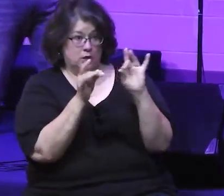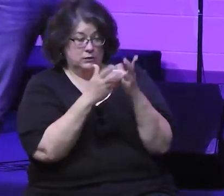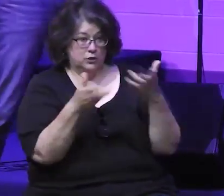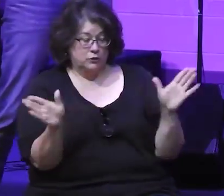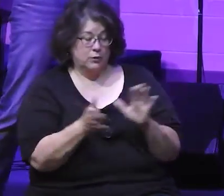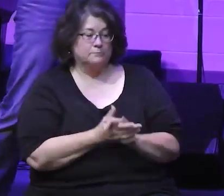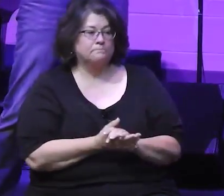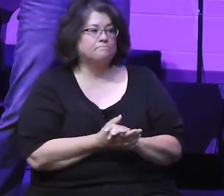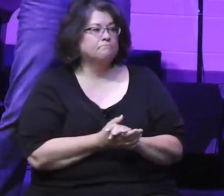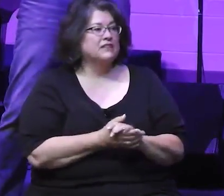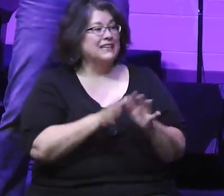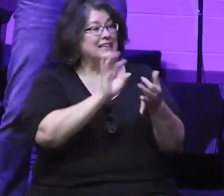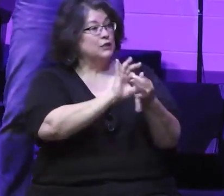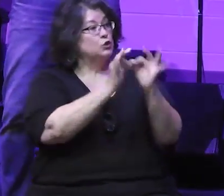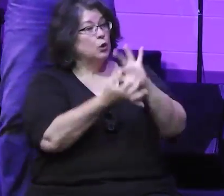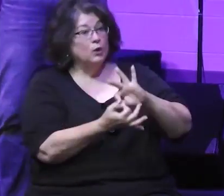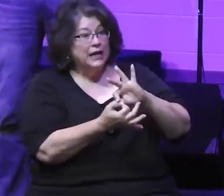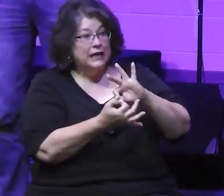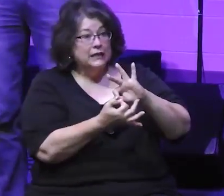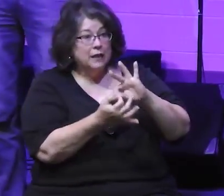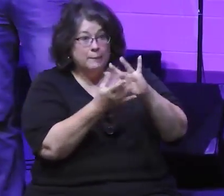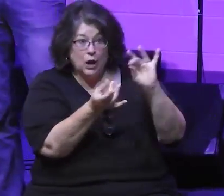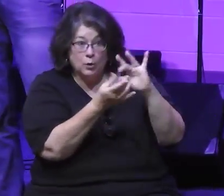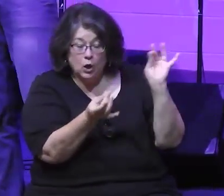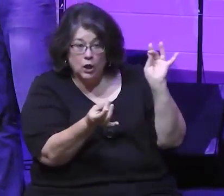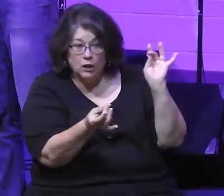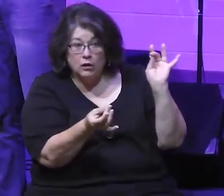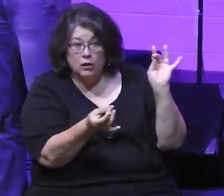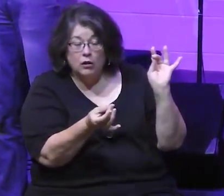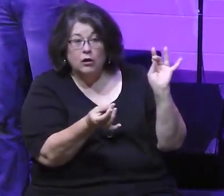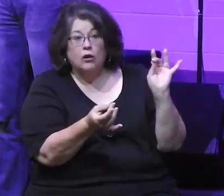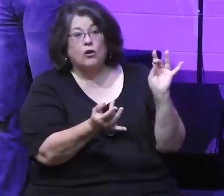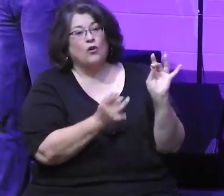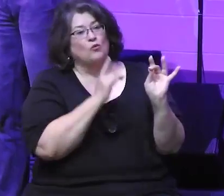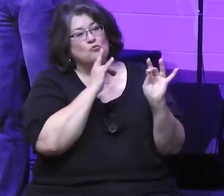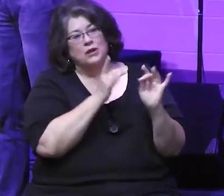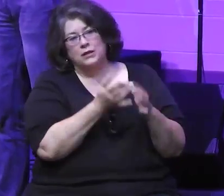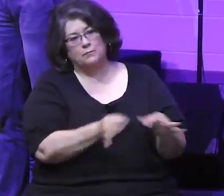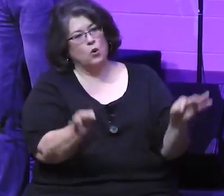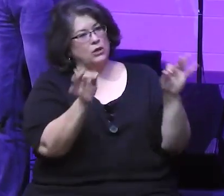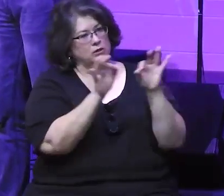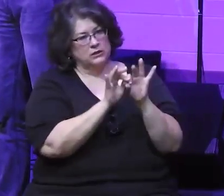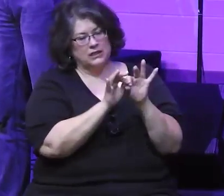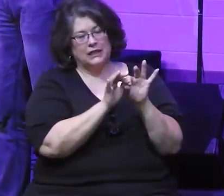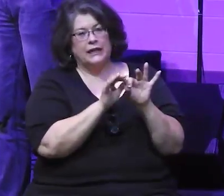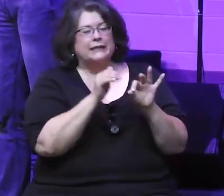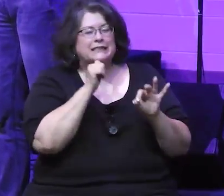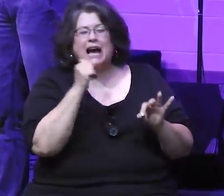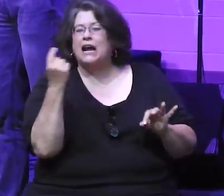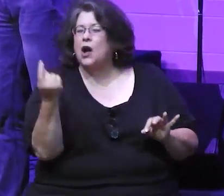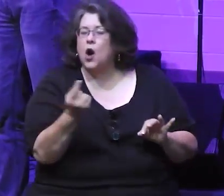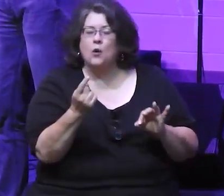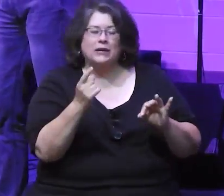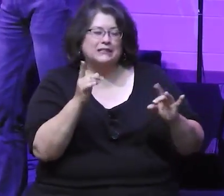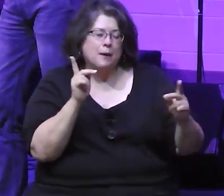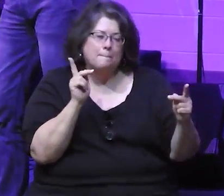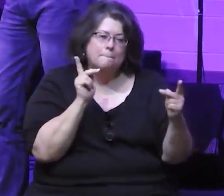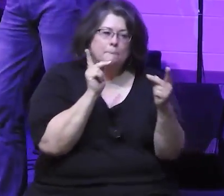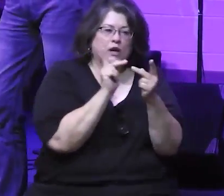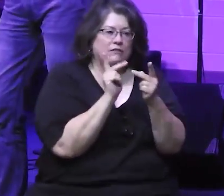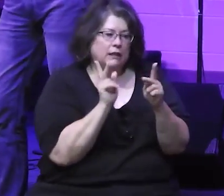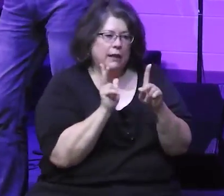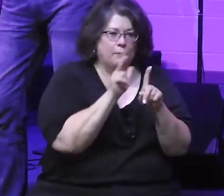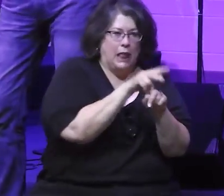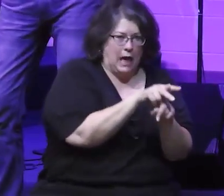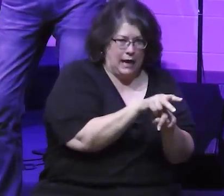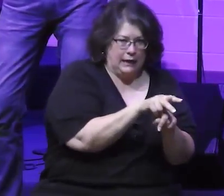In interpreting the parables, a really good rule of thumb, it's not always perfectly and cleanly